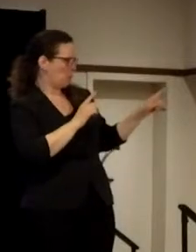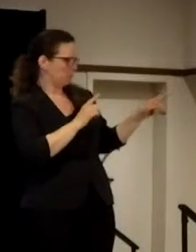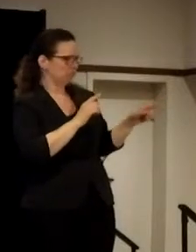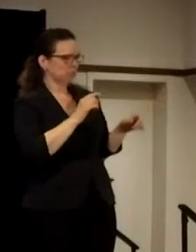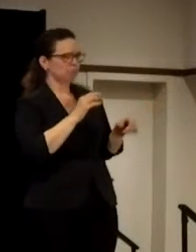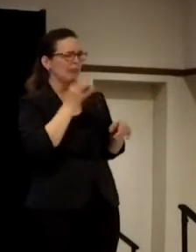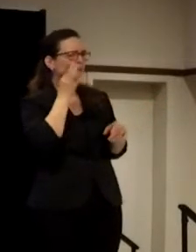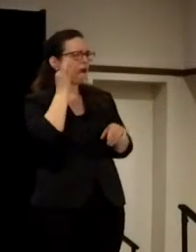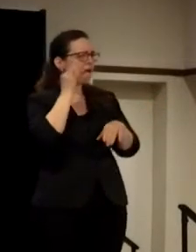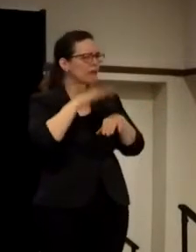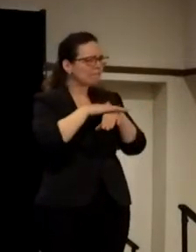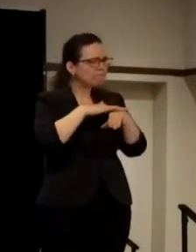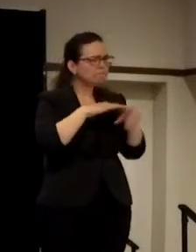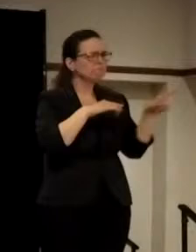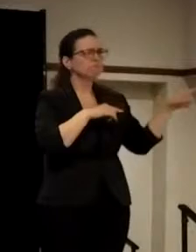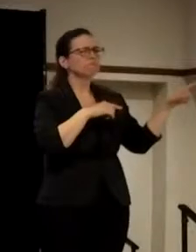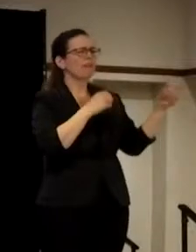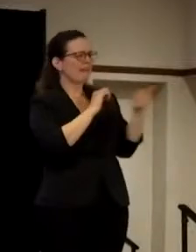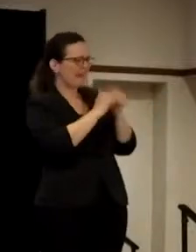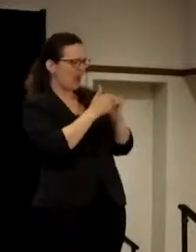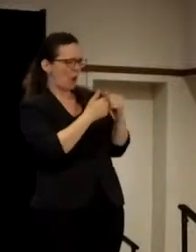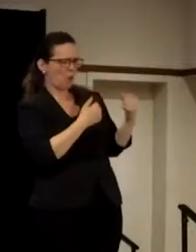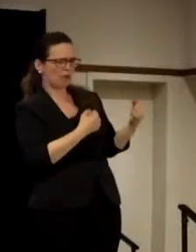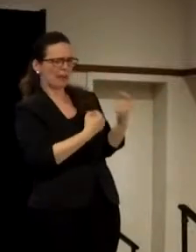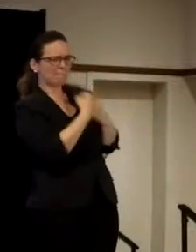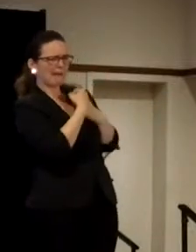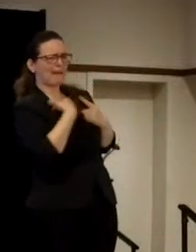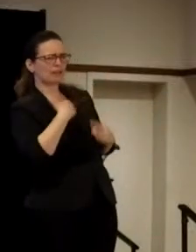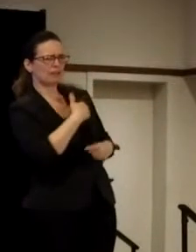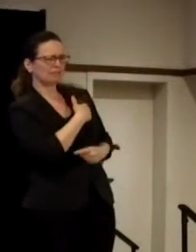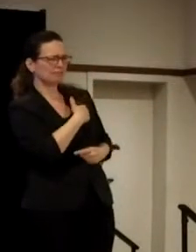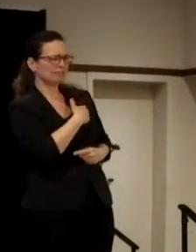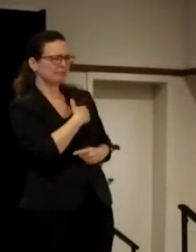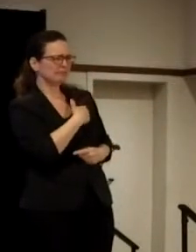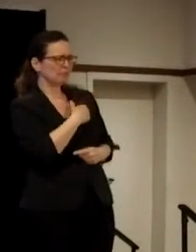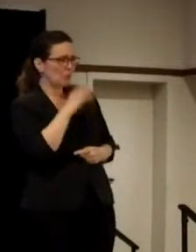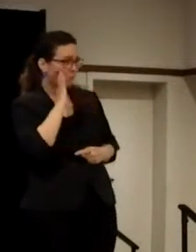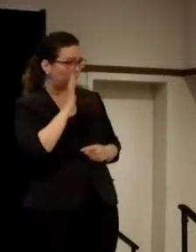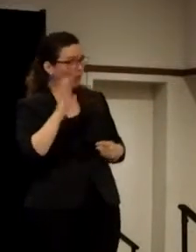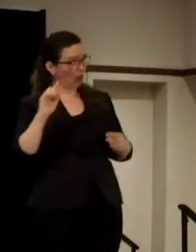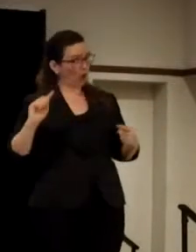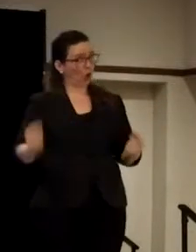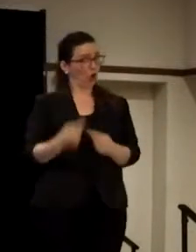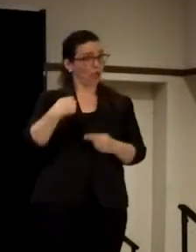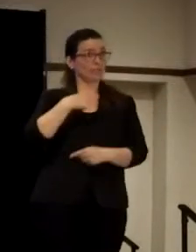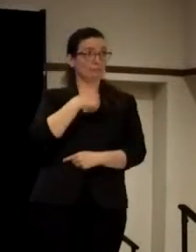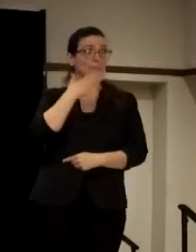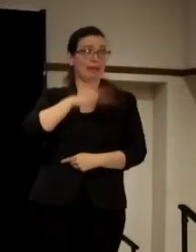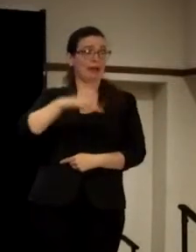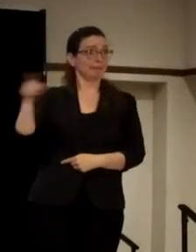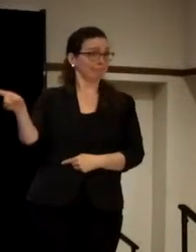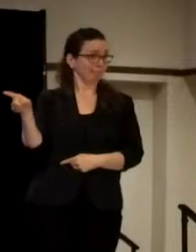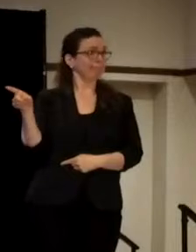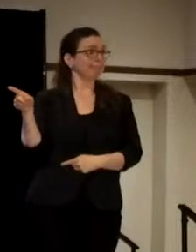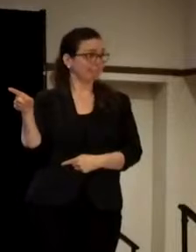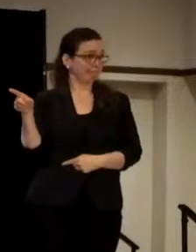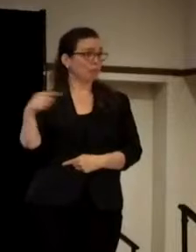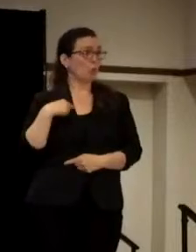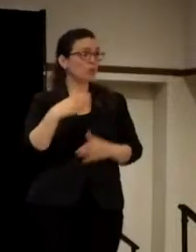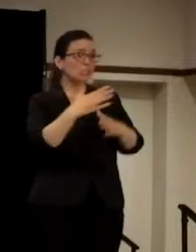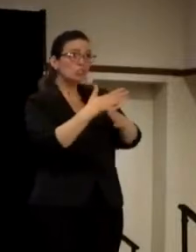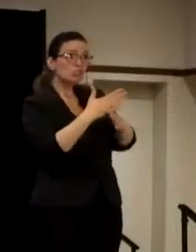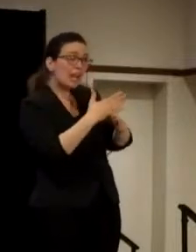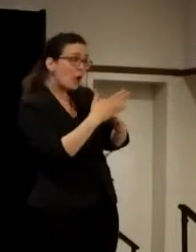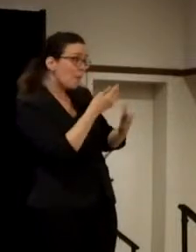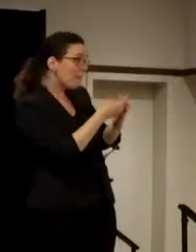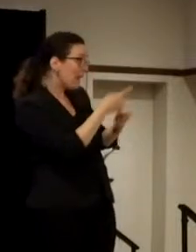territory? Well, it hurts us badly because we share in that revenue. So basically what the United Nations is saying is if you breach the agreement, we're going to stop